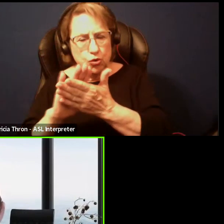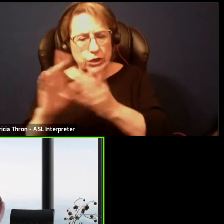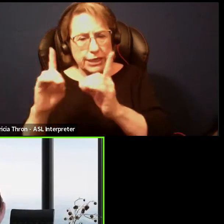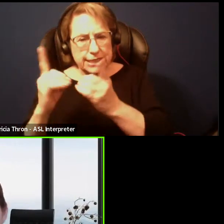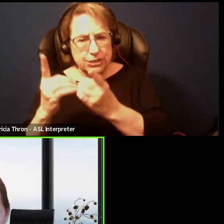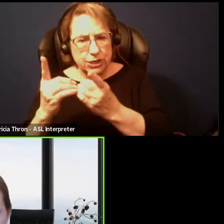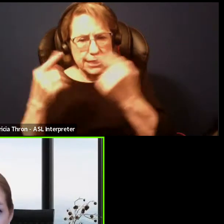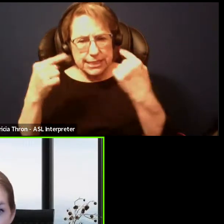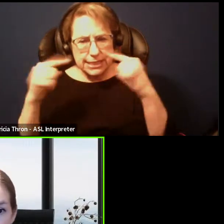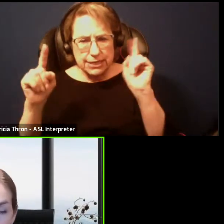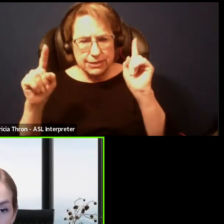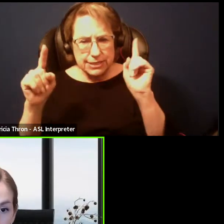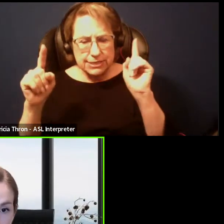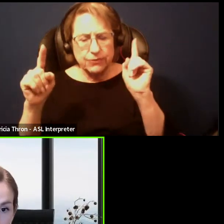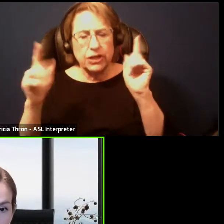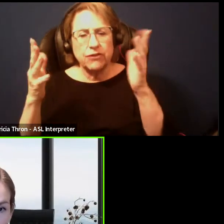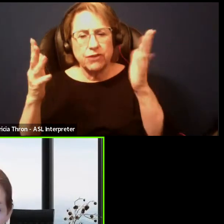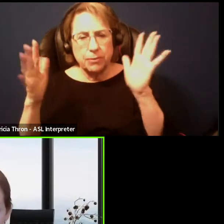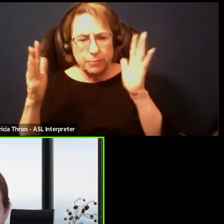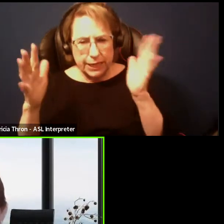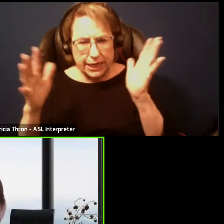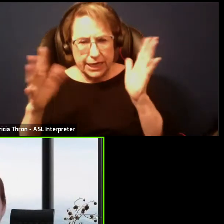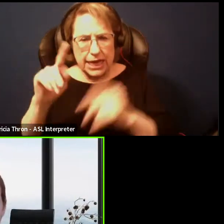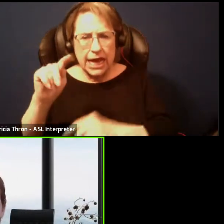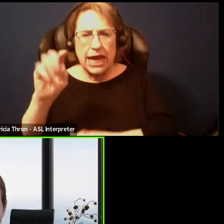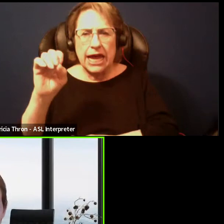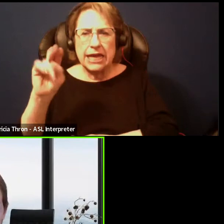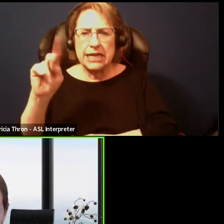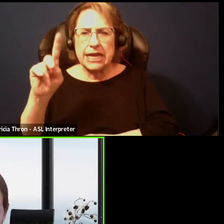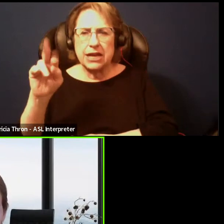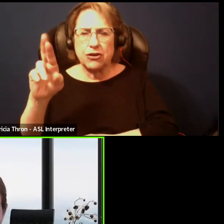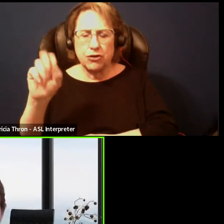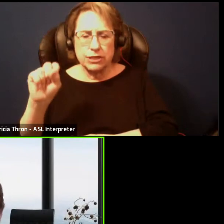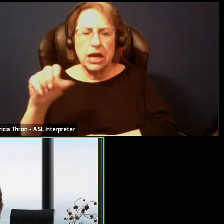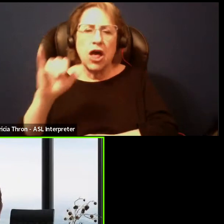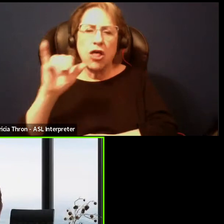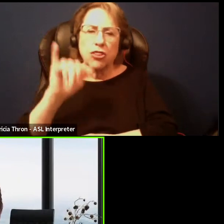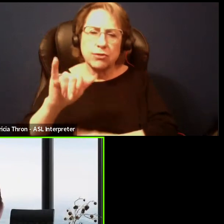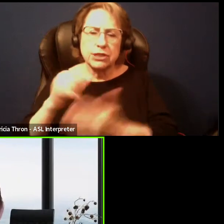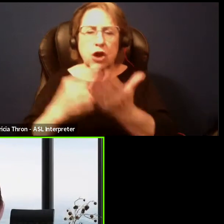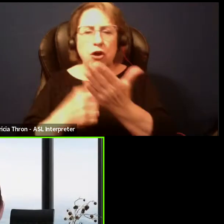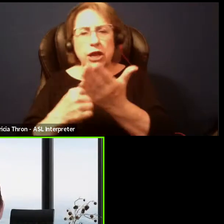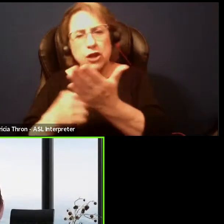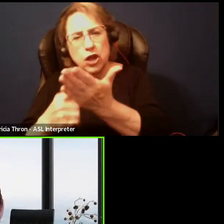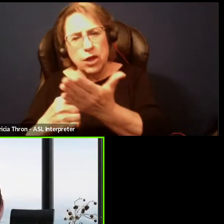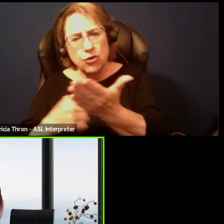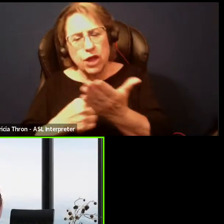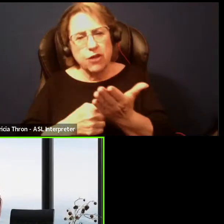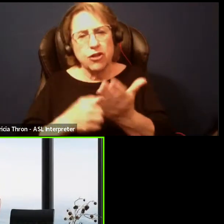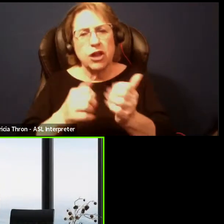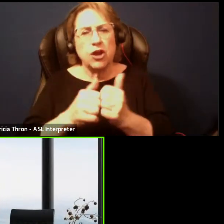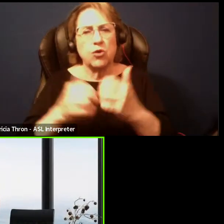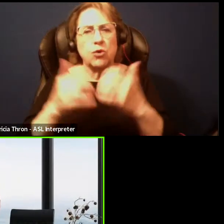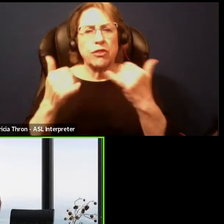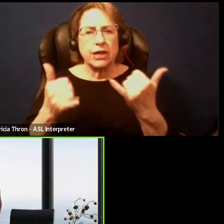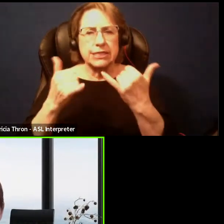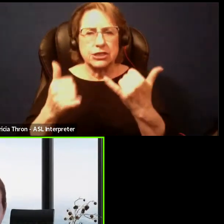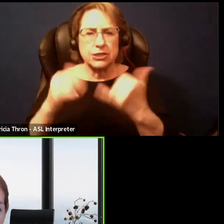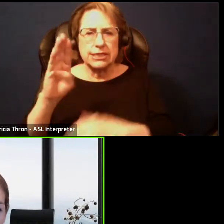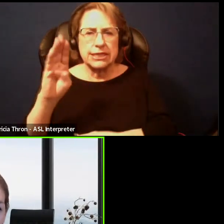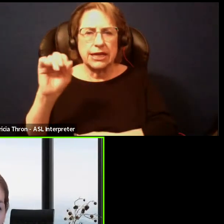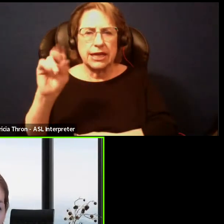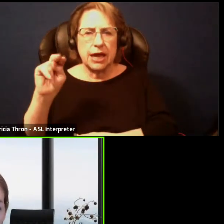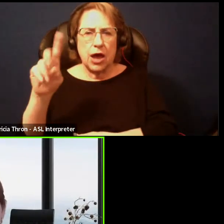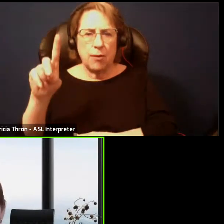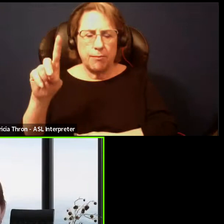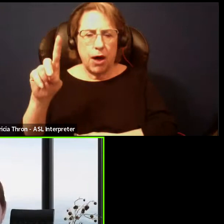they were at. So tenders are a negotiation with your existing bondholders. So those would be the numbers that the